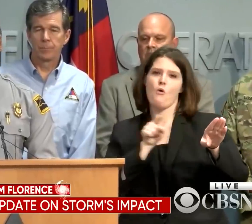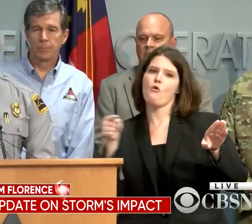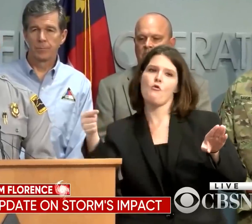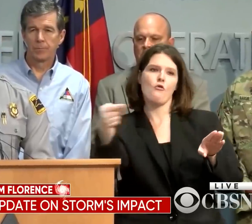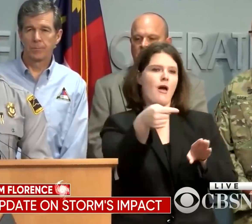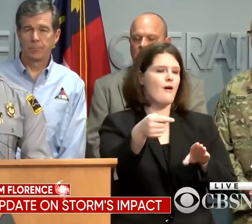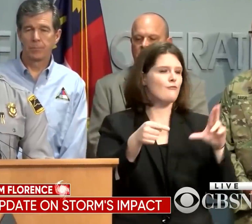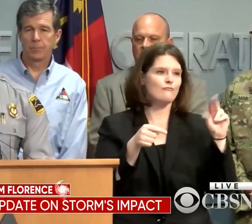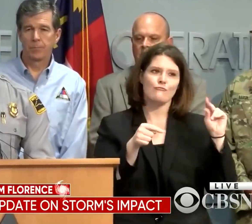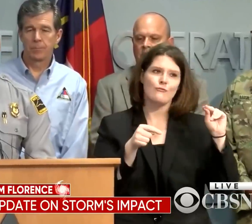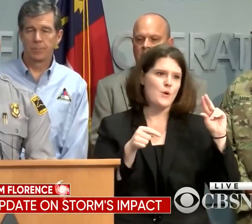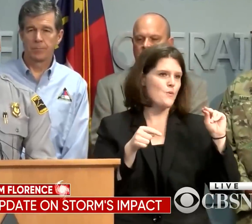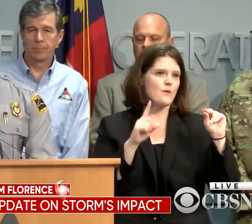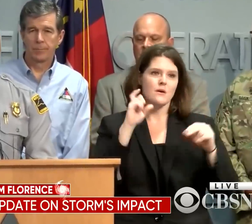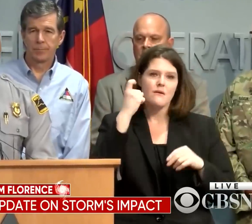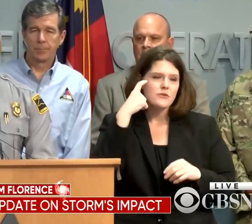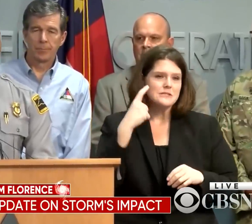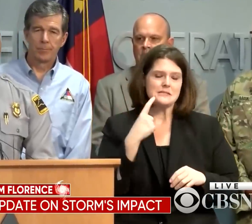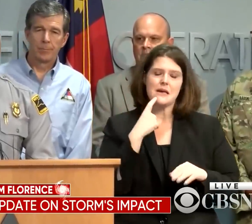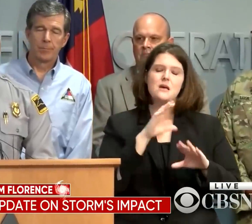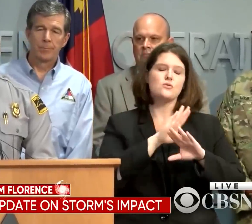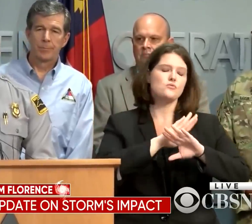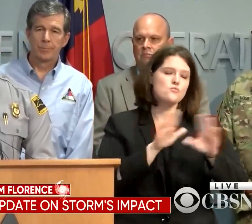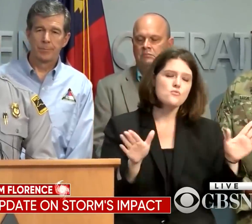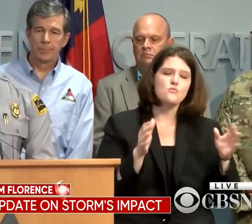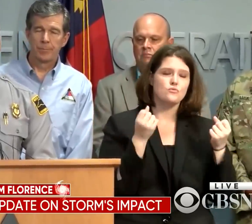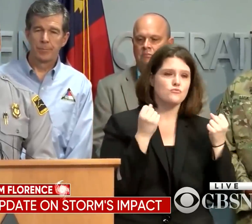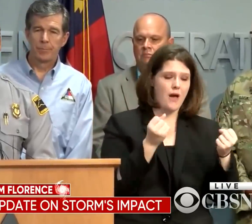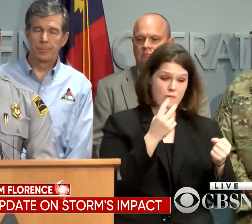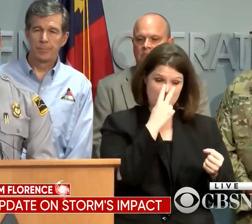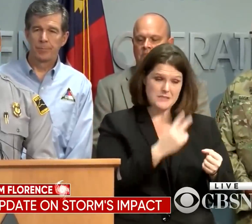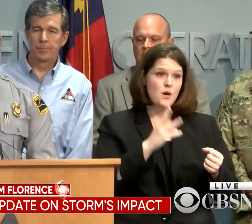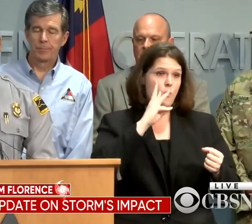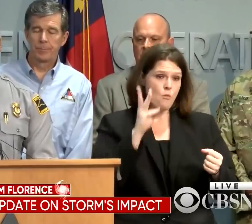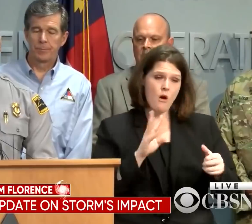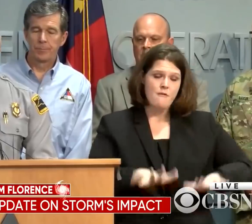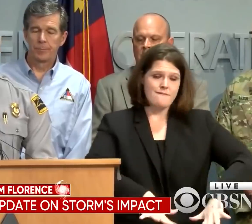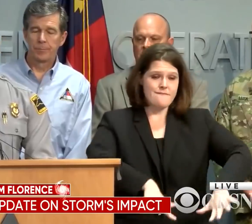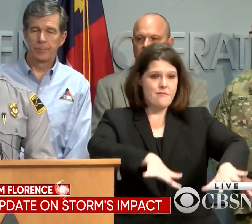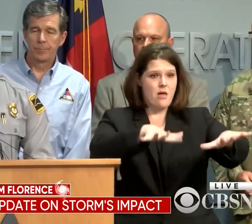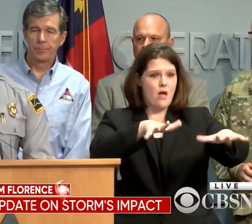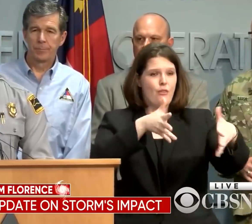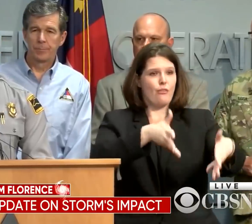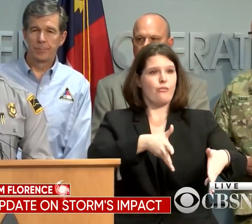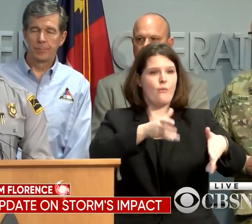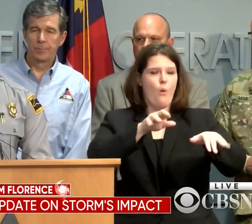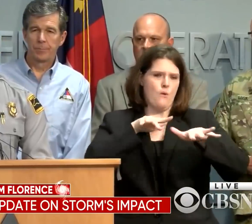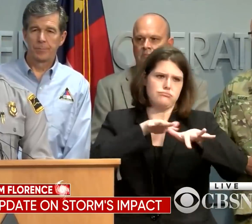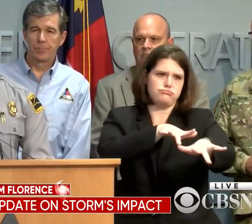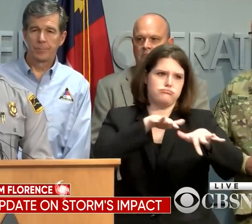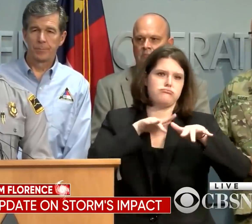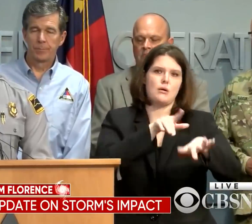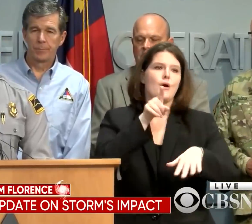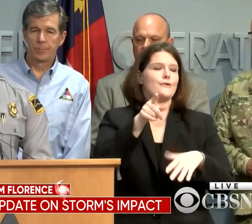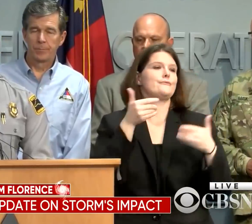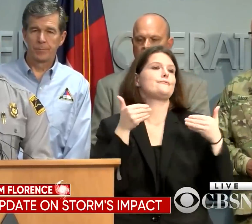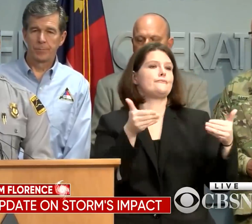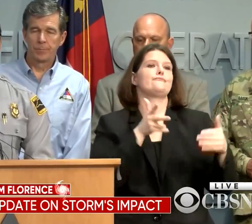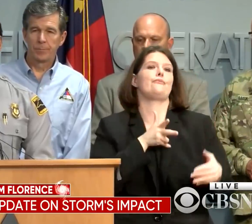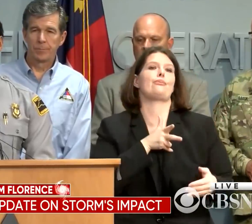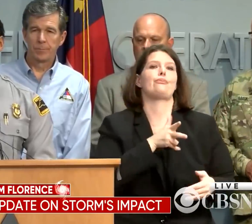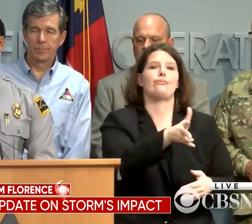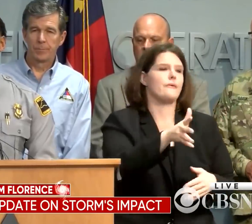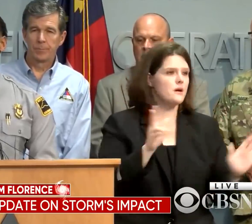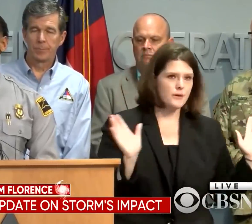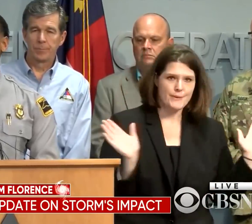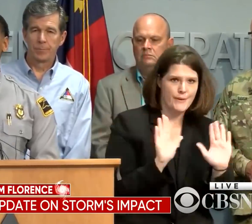and again, as the governor has stated, do not drive through standing water or rushing water. We have no way